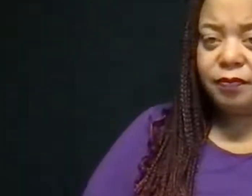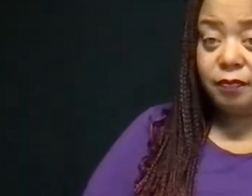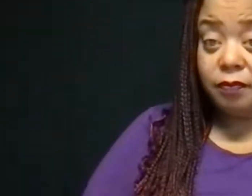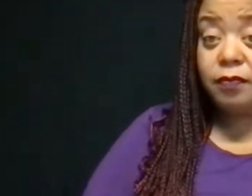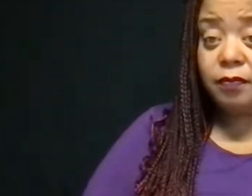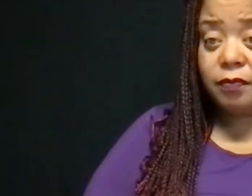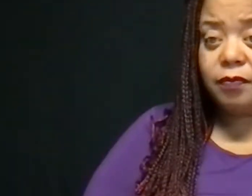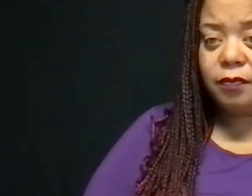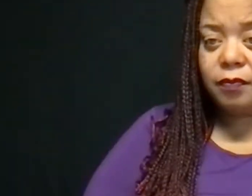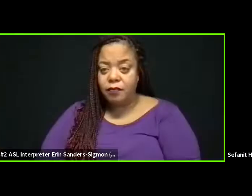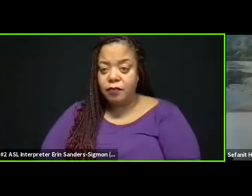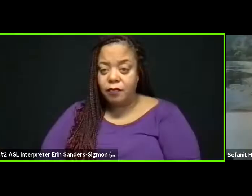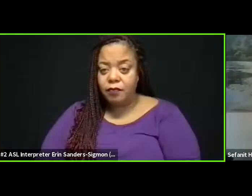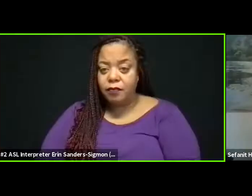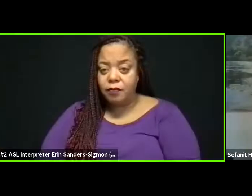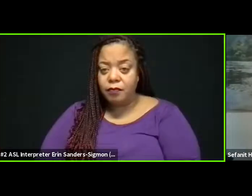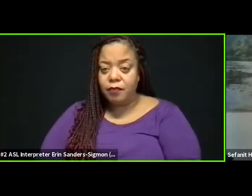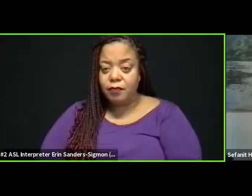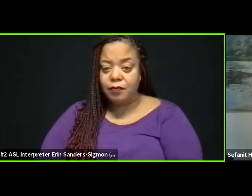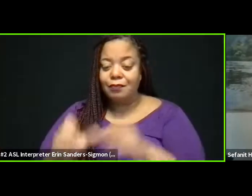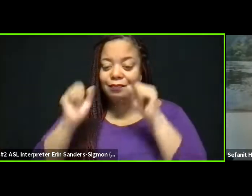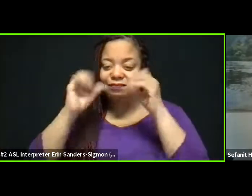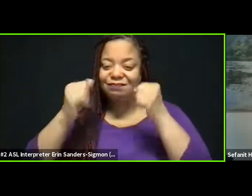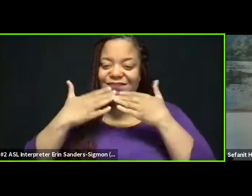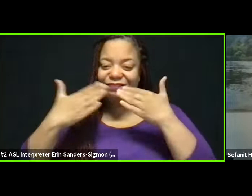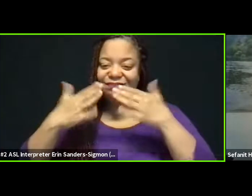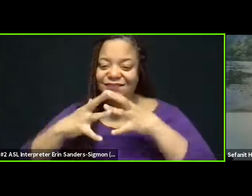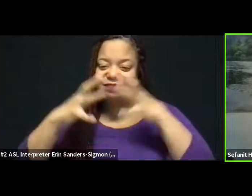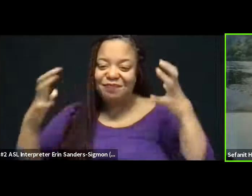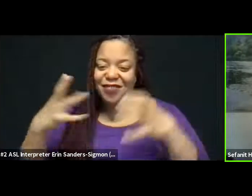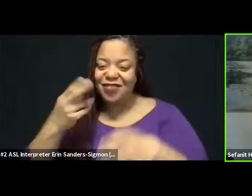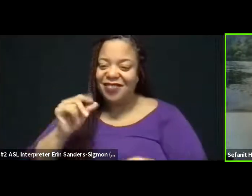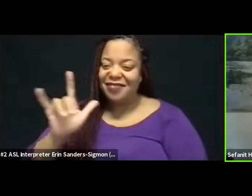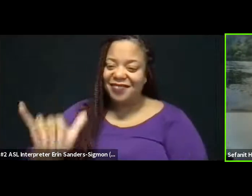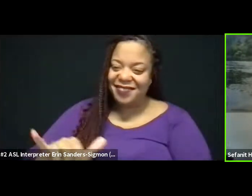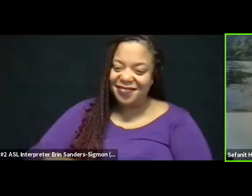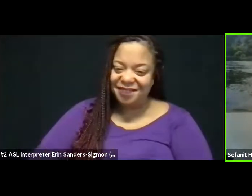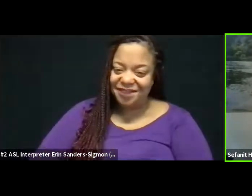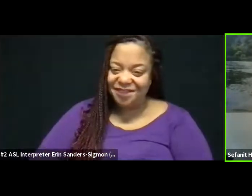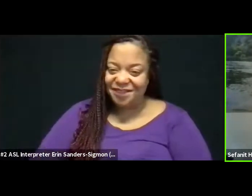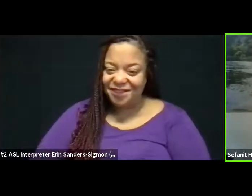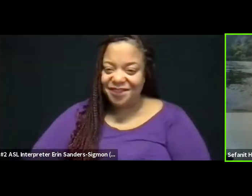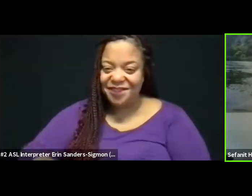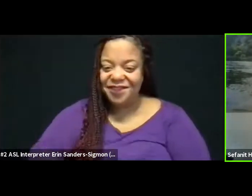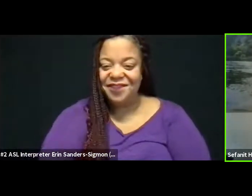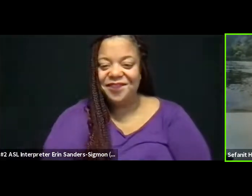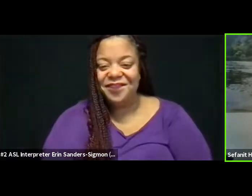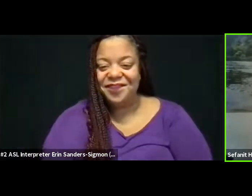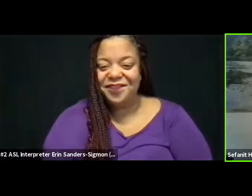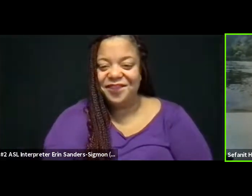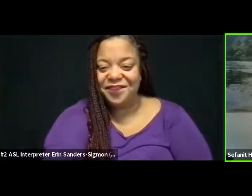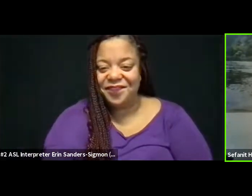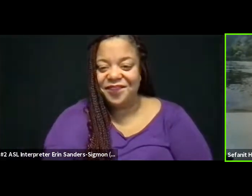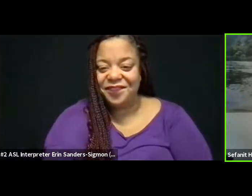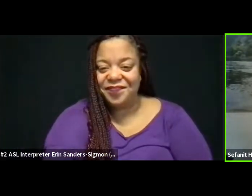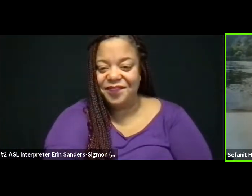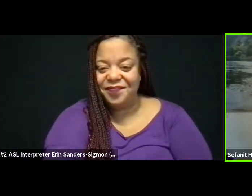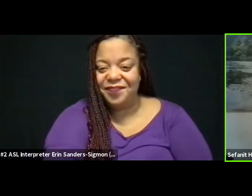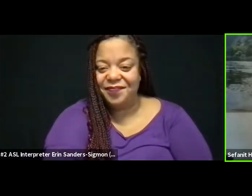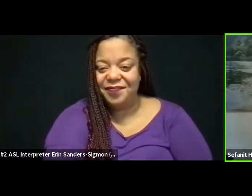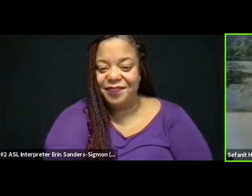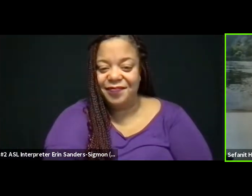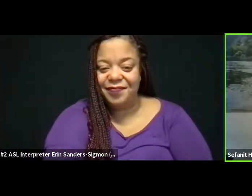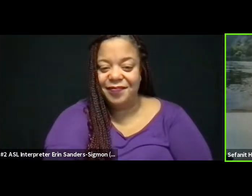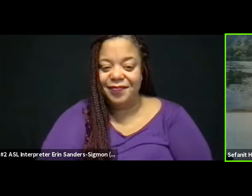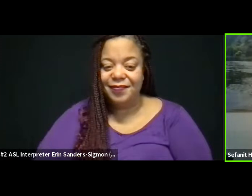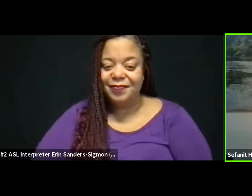Amazing. Thank you so much, Holly, Osceola, and Key again for your amazing gems that you shared this